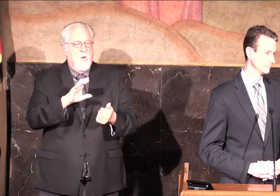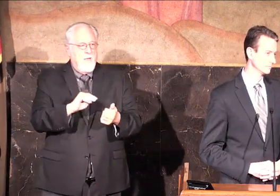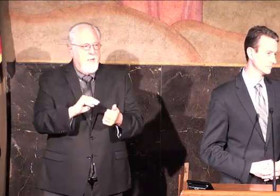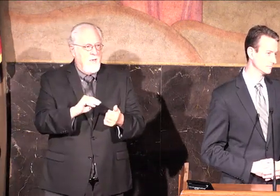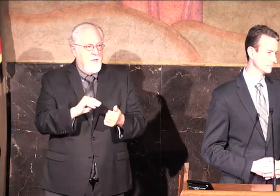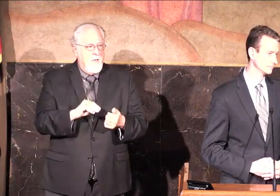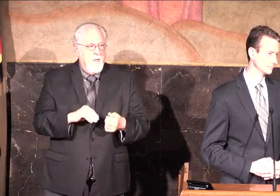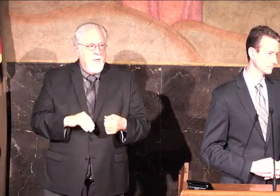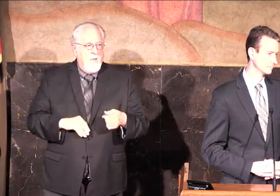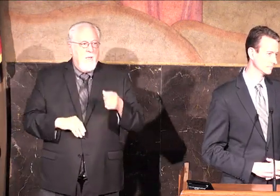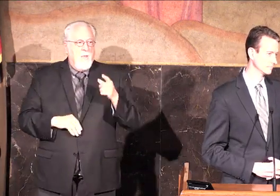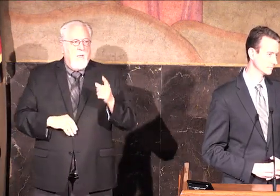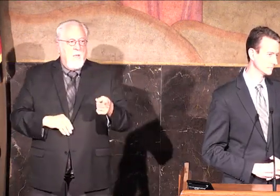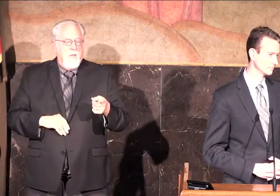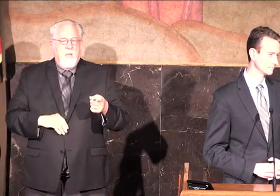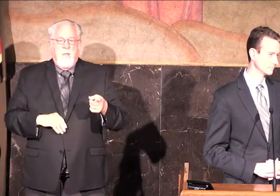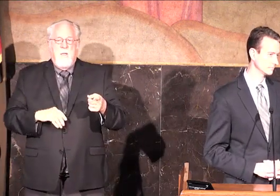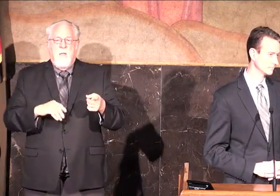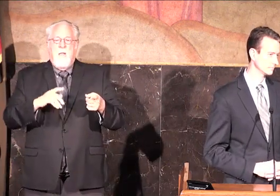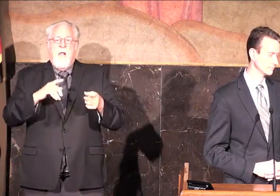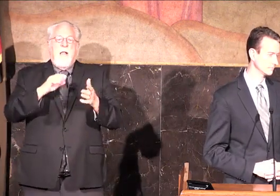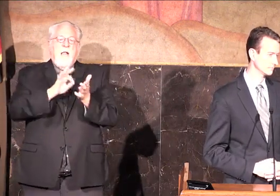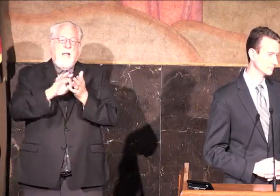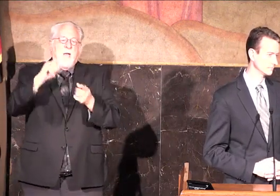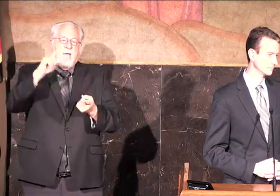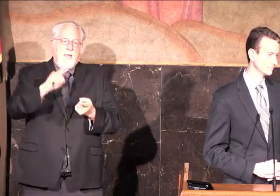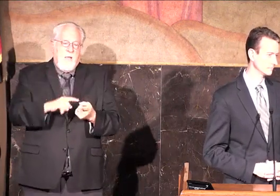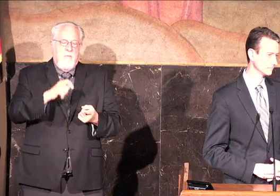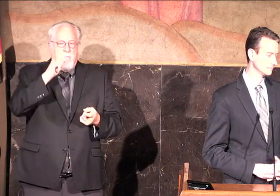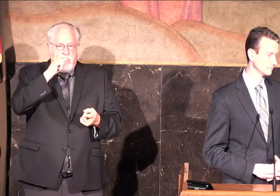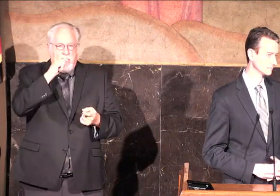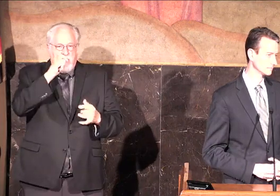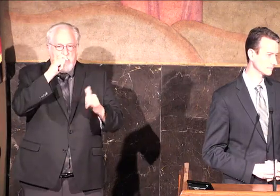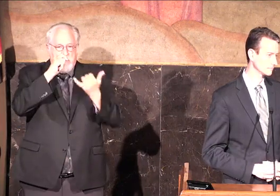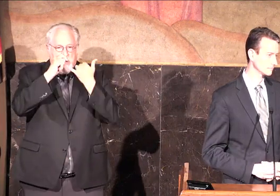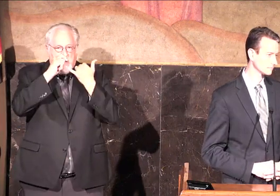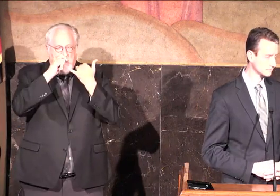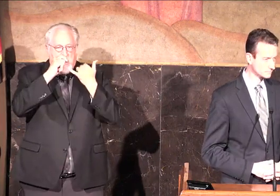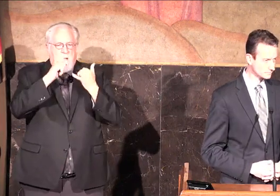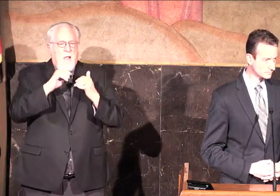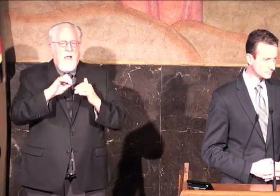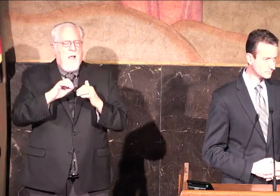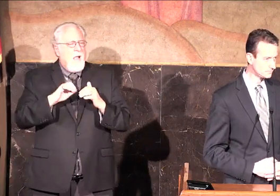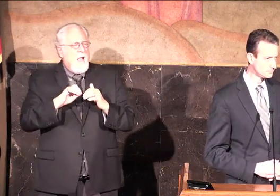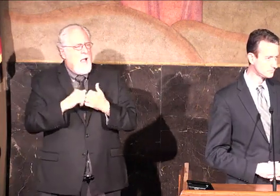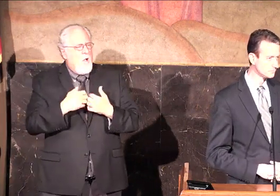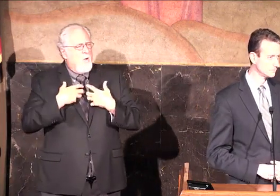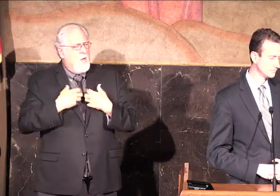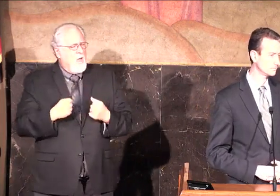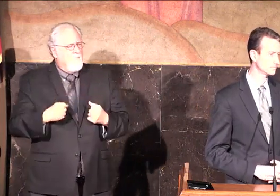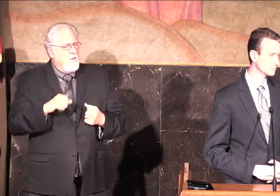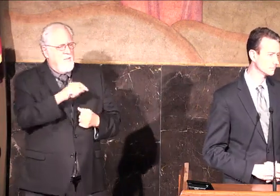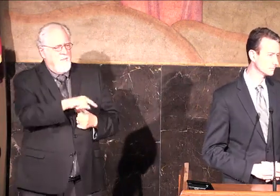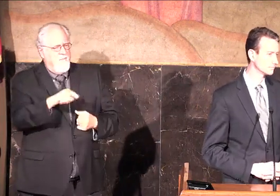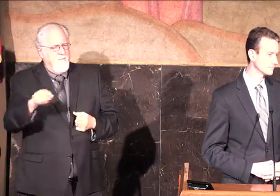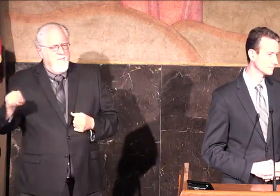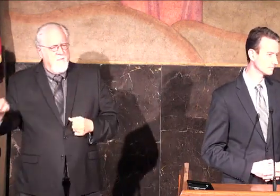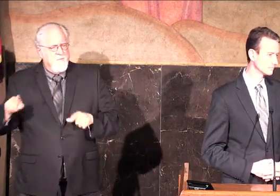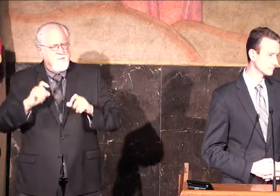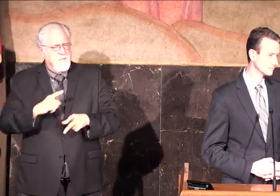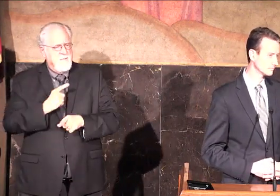one facility but not at another to see how long the swab is in their nose. How confident are we that these tests are accurate, and why is there not a